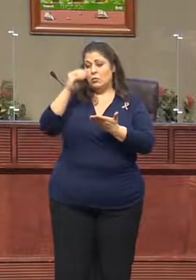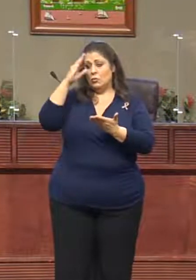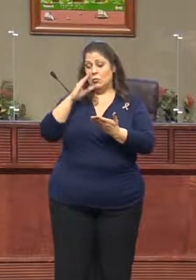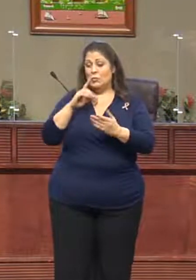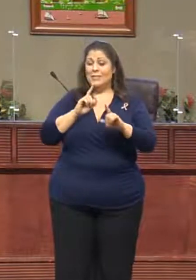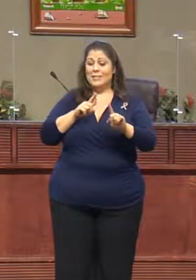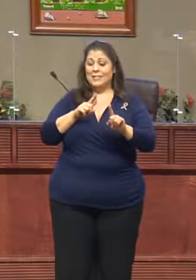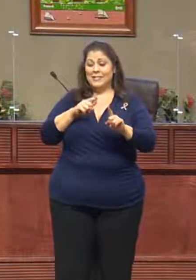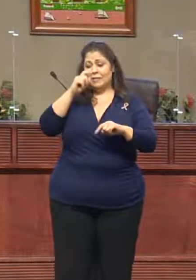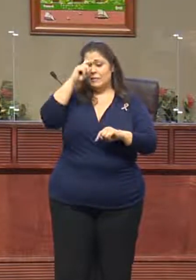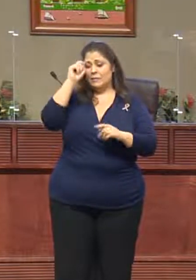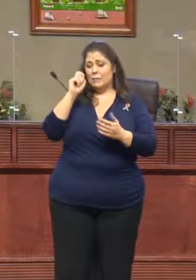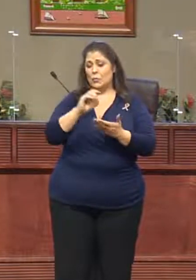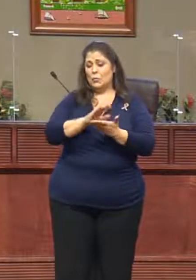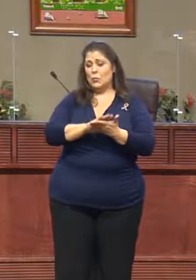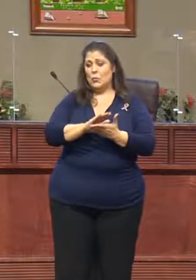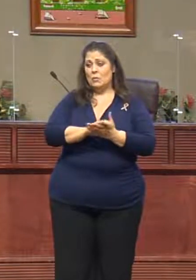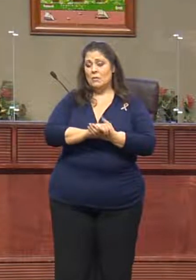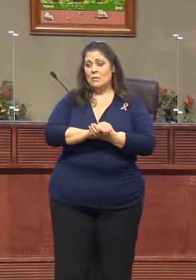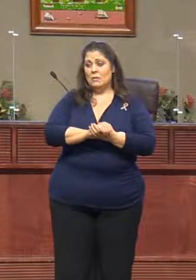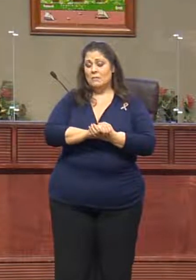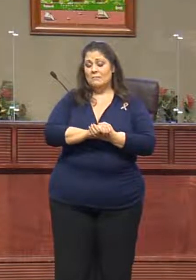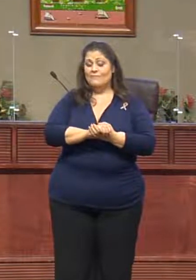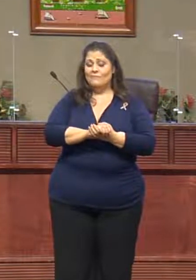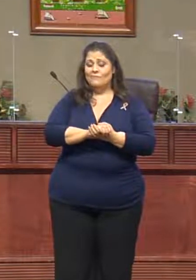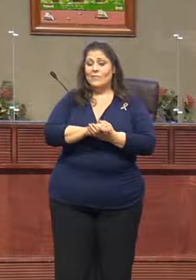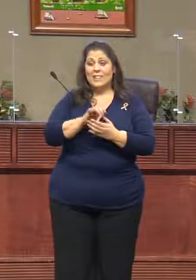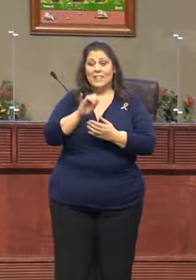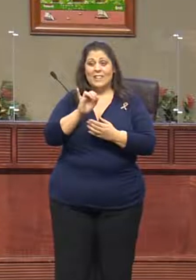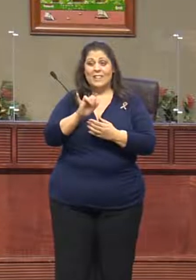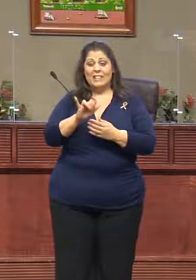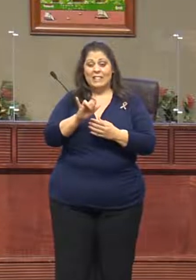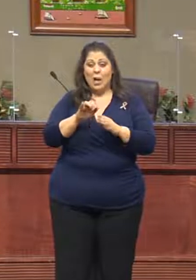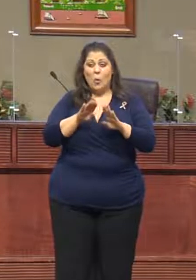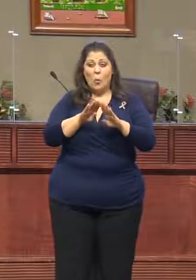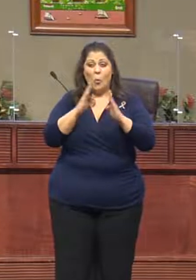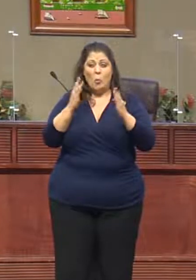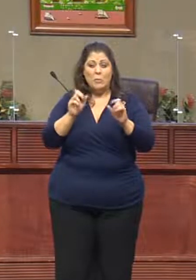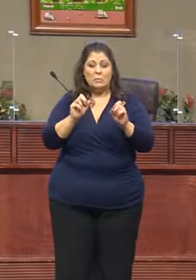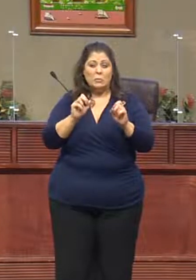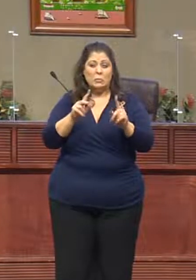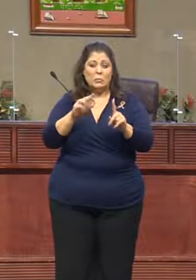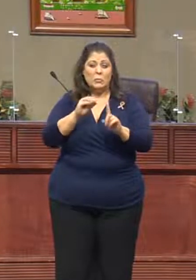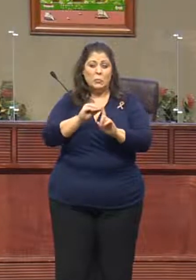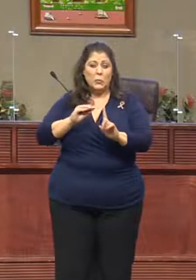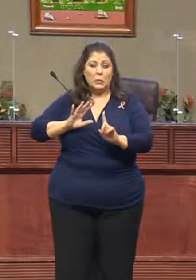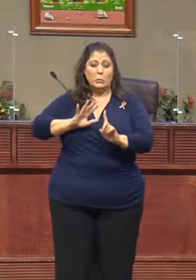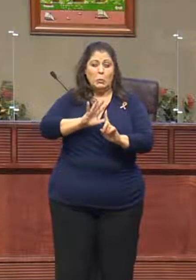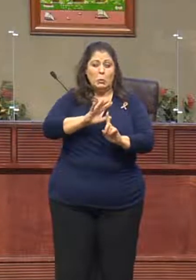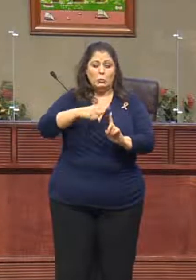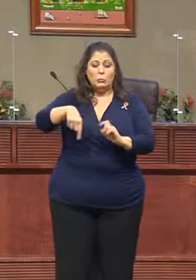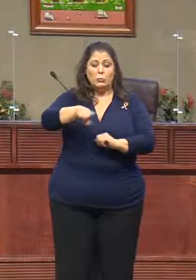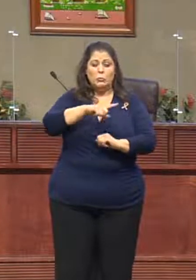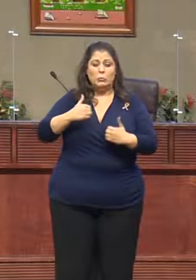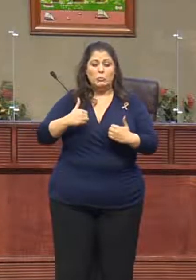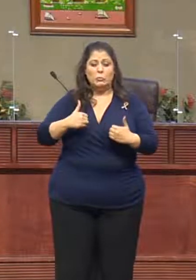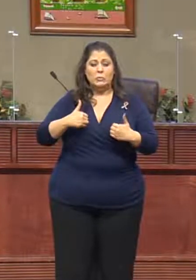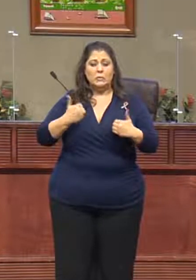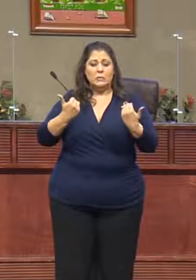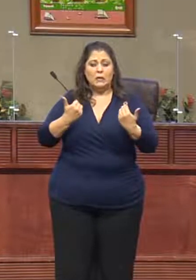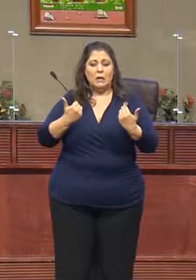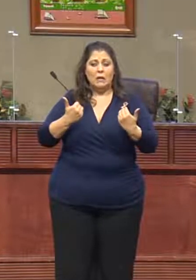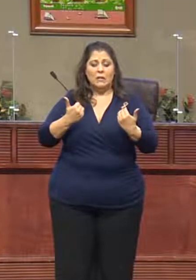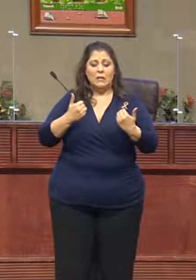summer school. And that creates, I think, opportunities for exposure. The more the youth are in